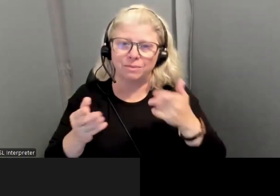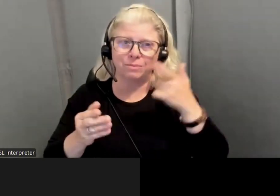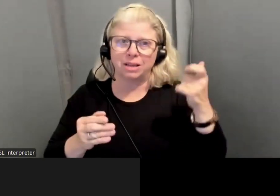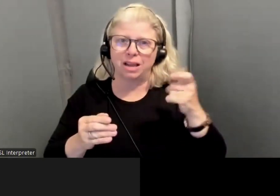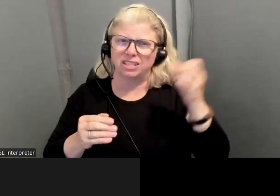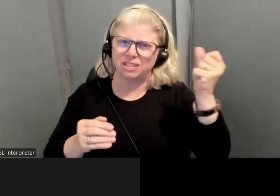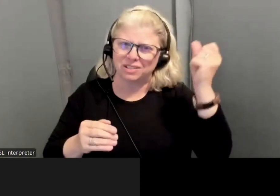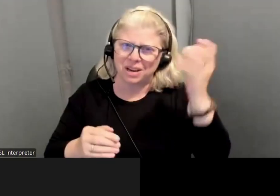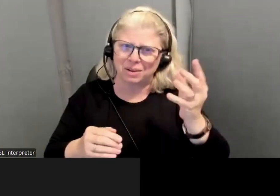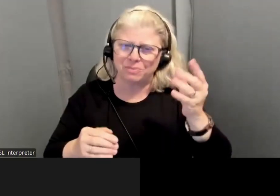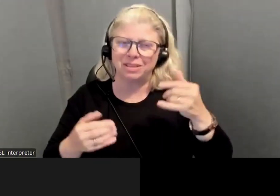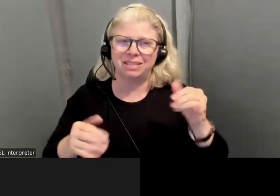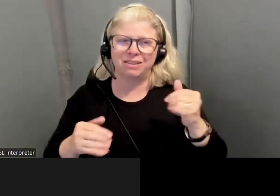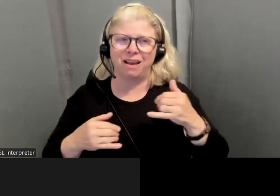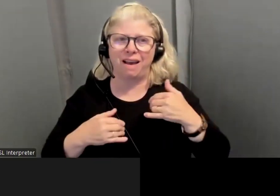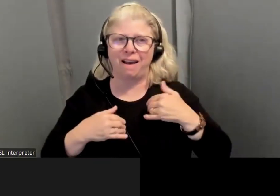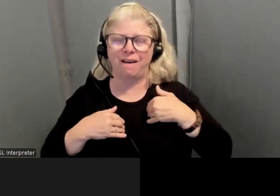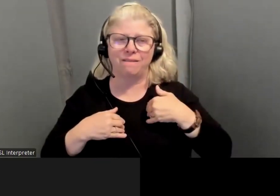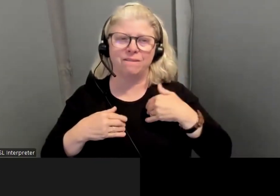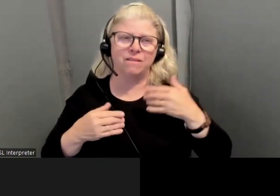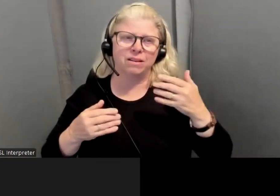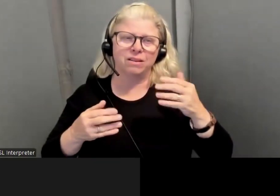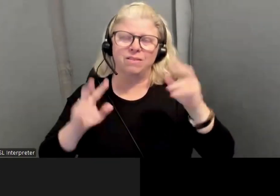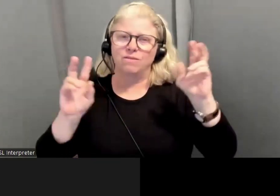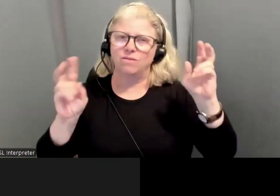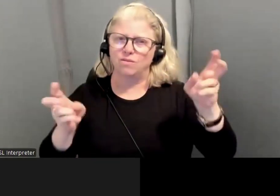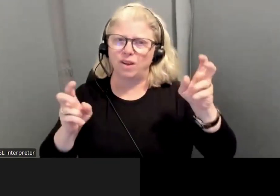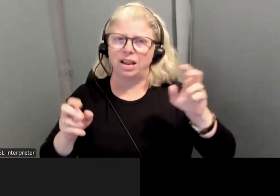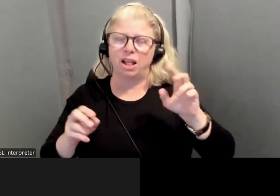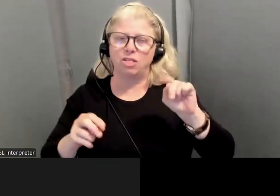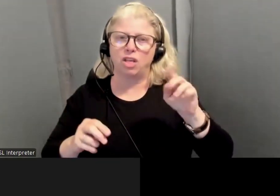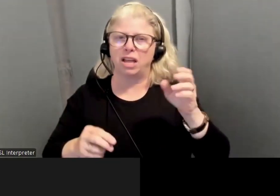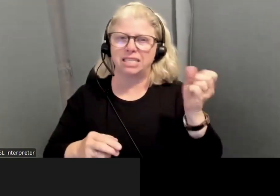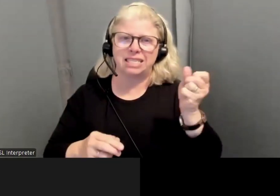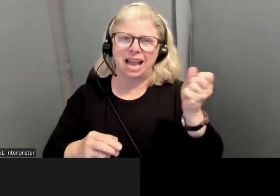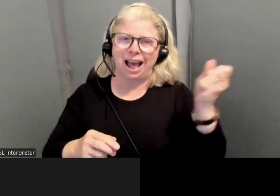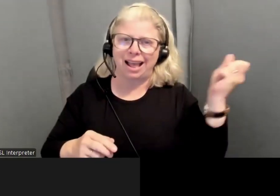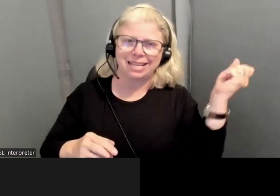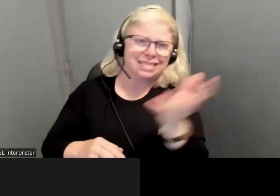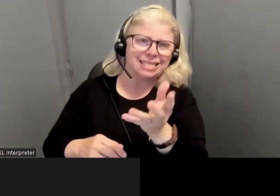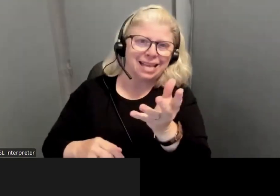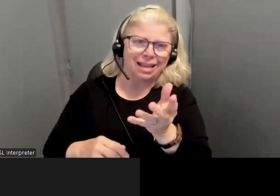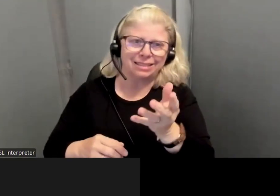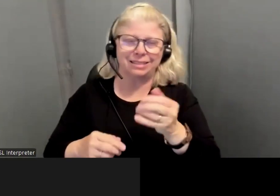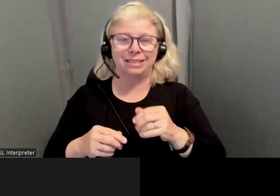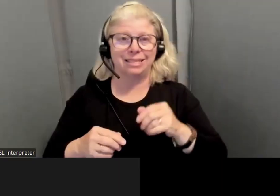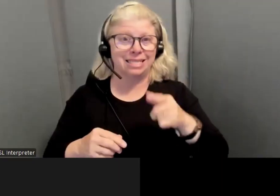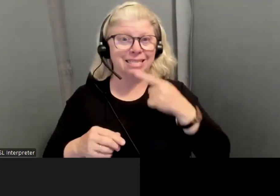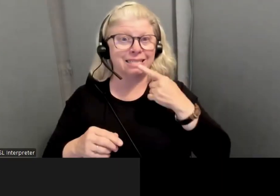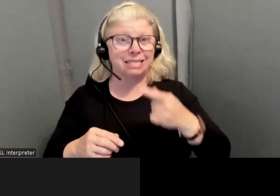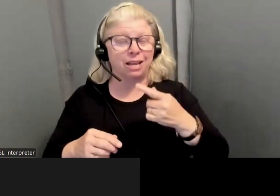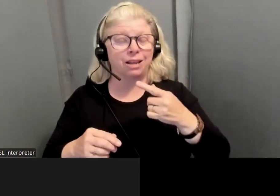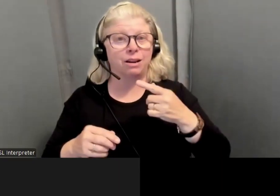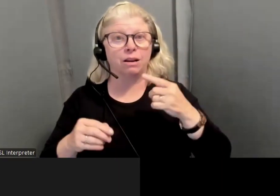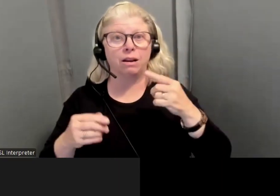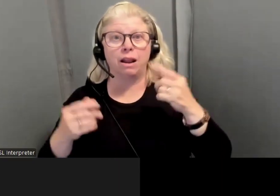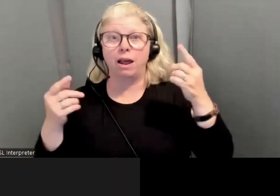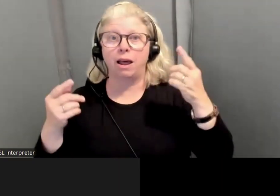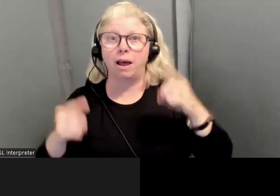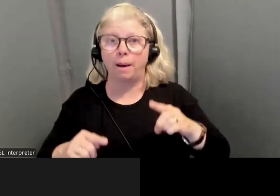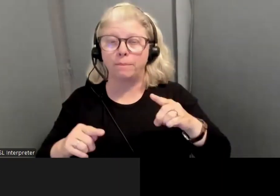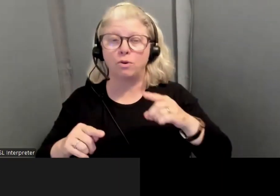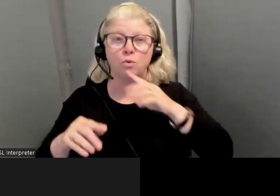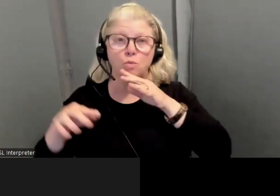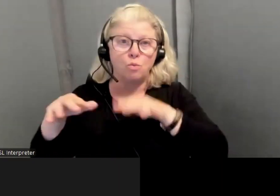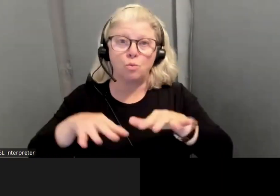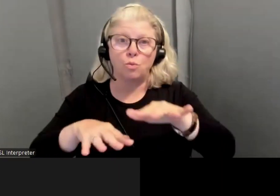Shakespeare, we still have this phrase, the die is cast. Yeah. He said that when he was crossing the Rubicon River